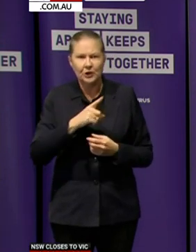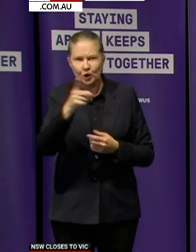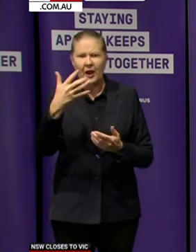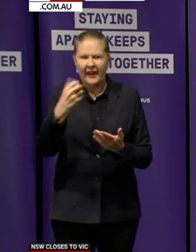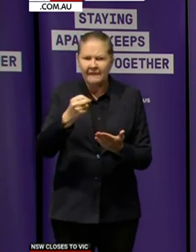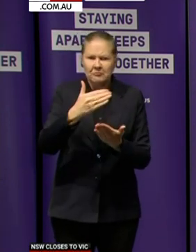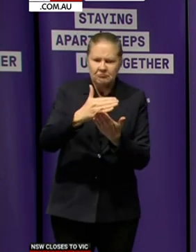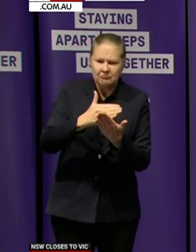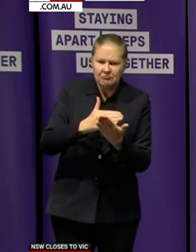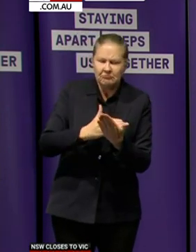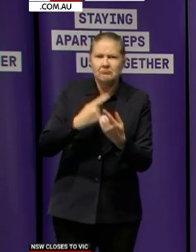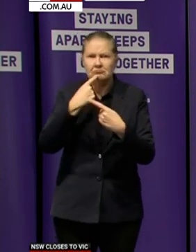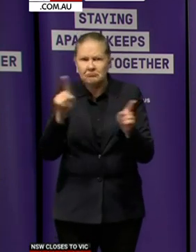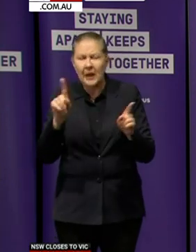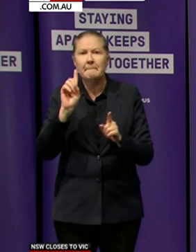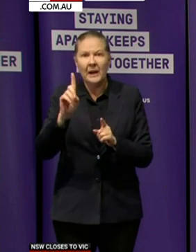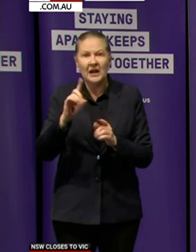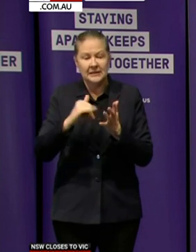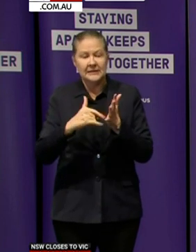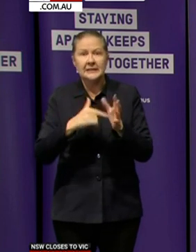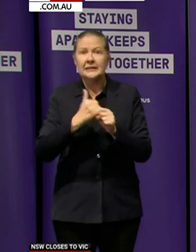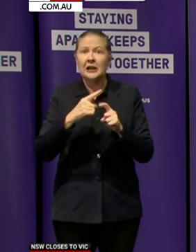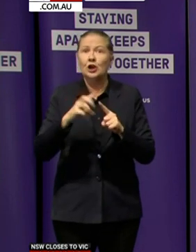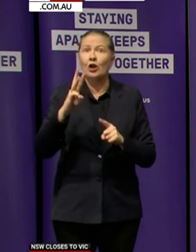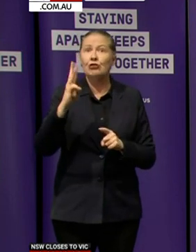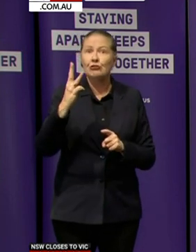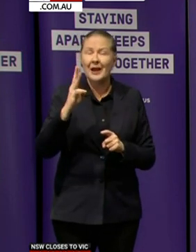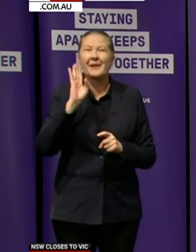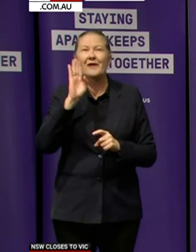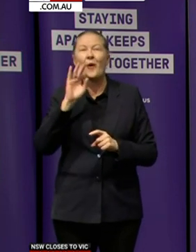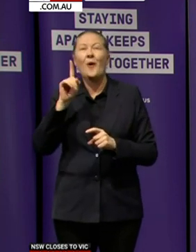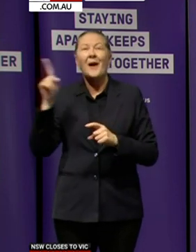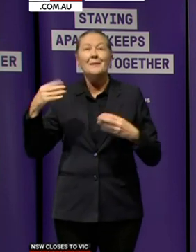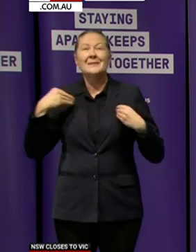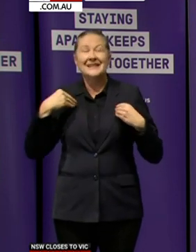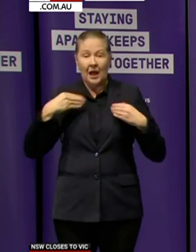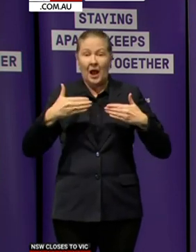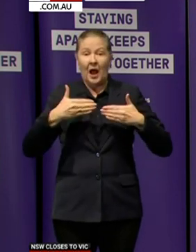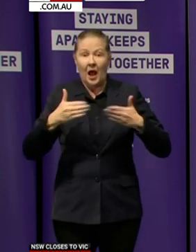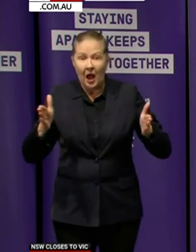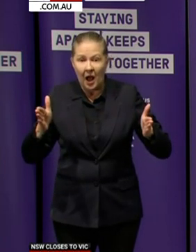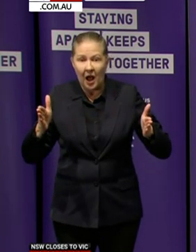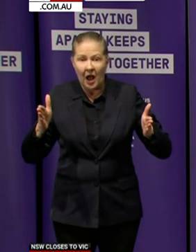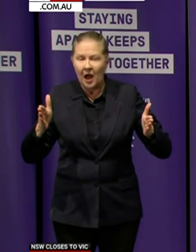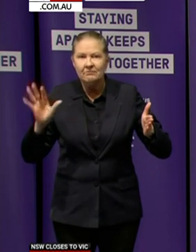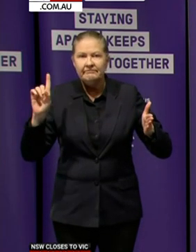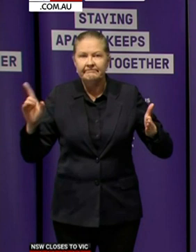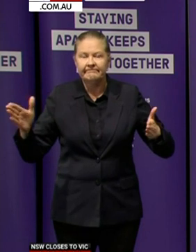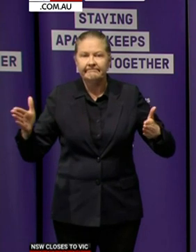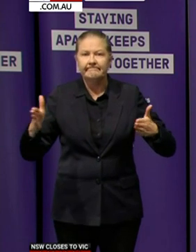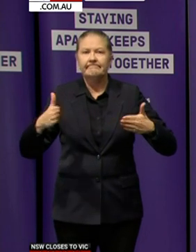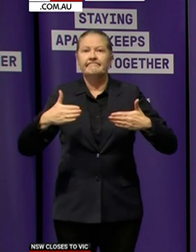but stage 3, of course, means that those venues that had been cautiously opening up will have to go back to takeaway service